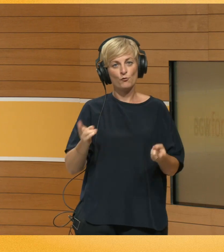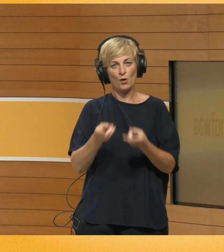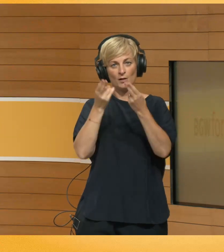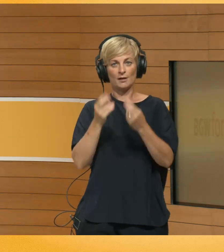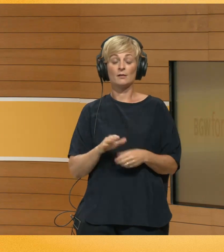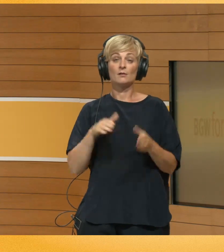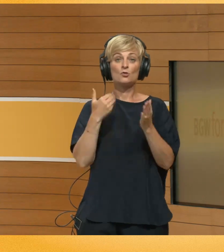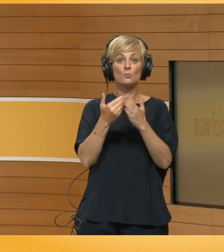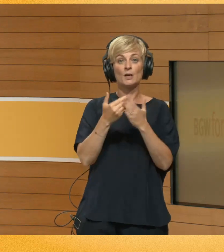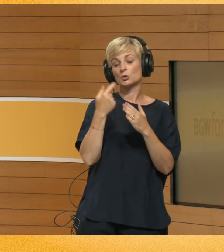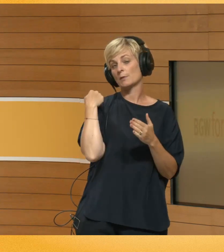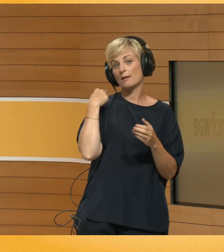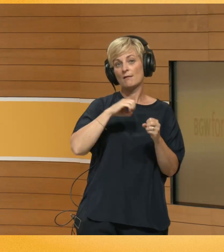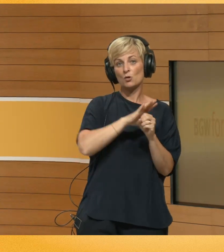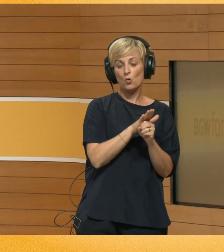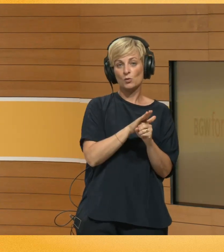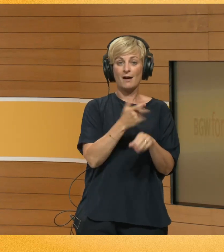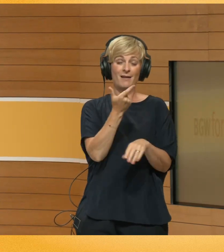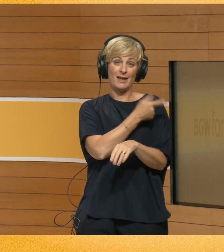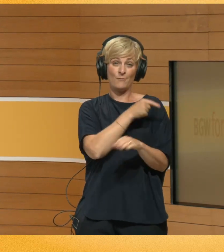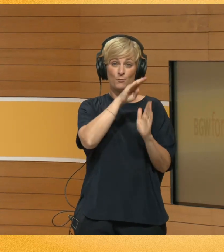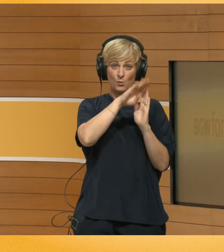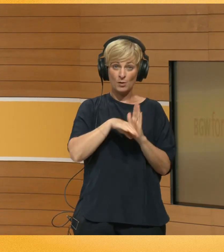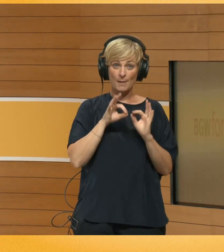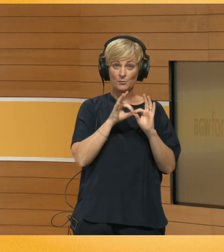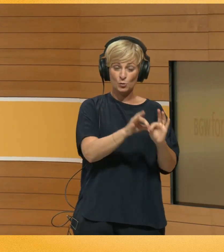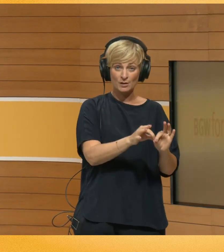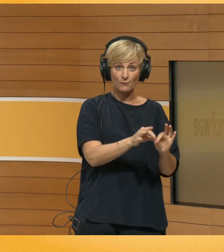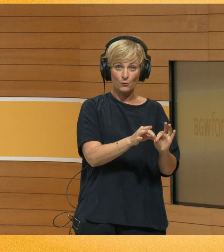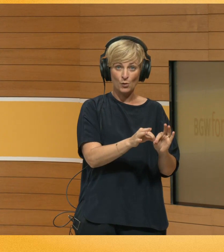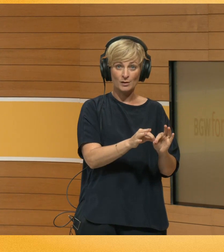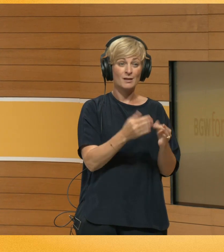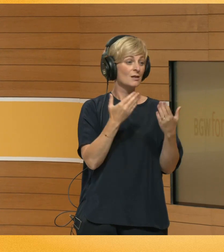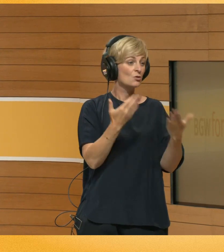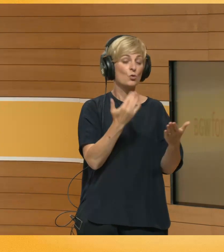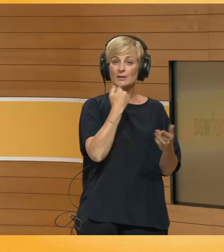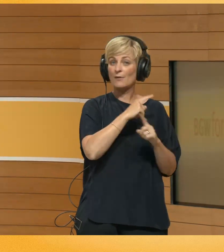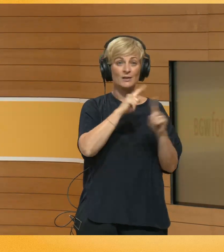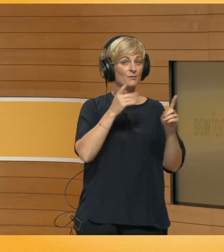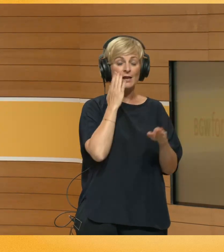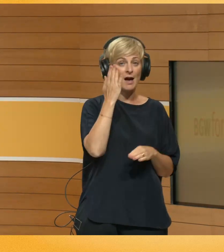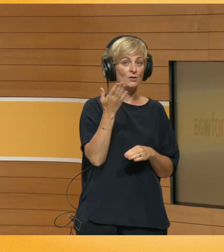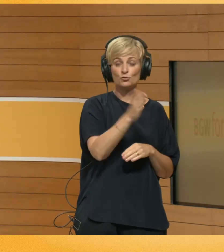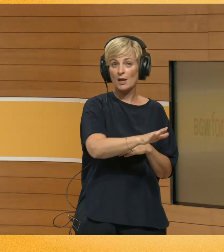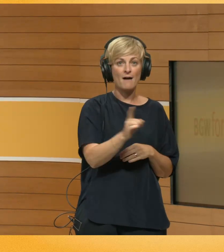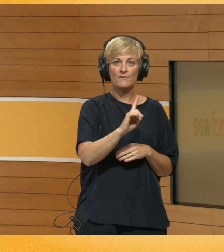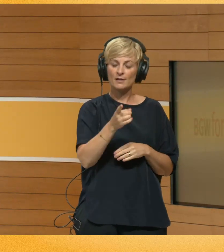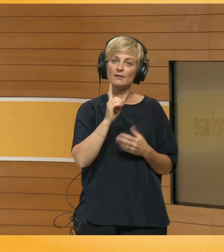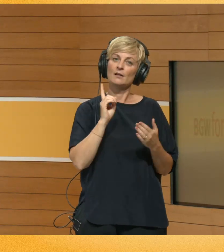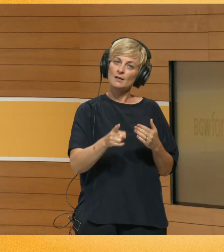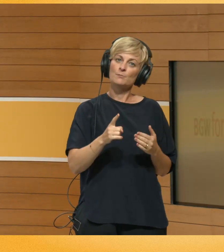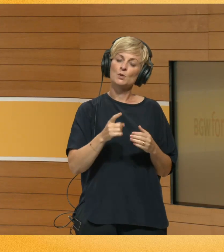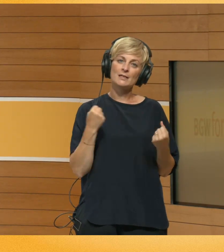not redress. Let's go out and meet the public. That's where the opportunity is in the community, and then consolidate our health